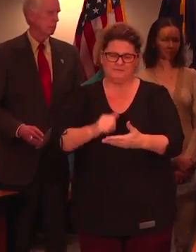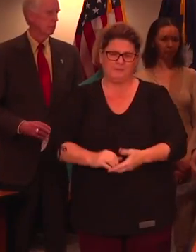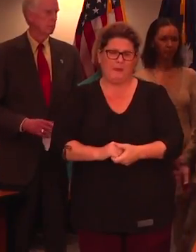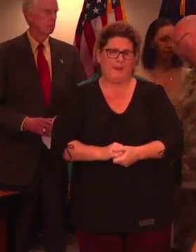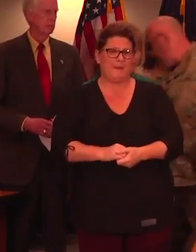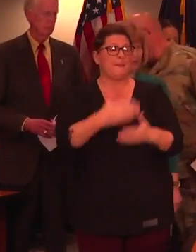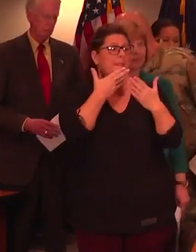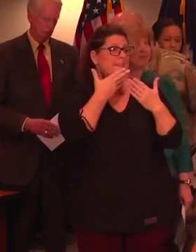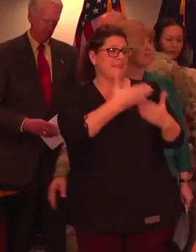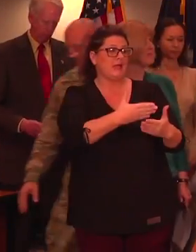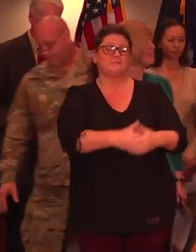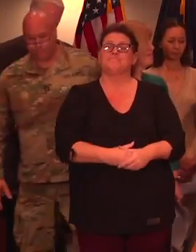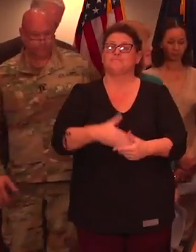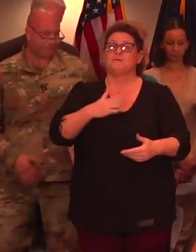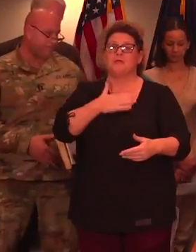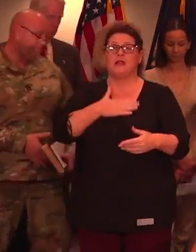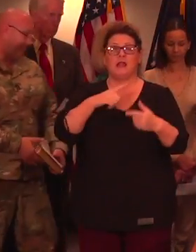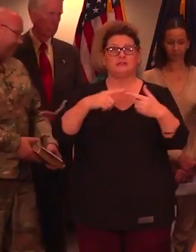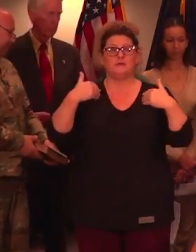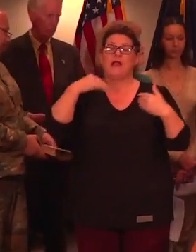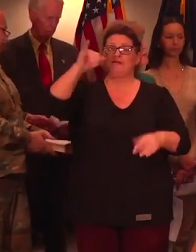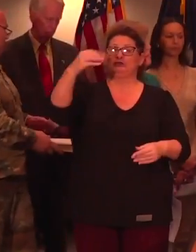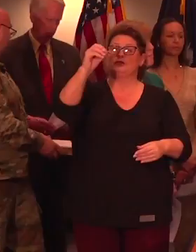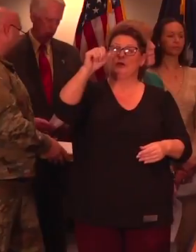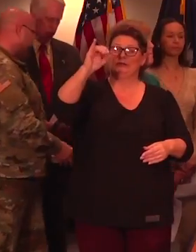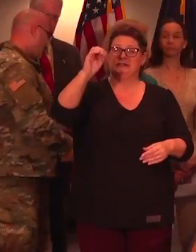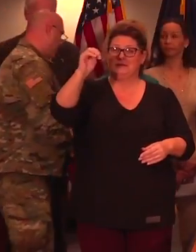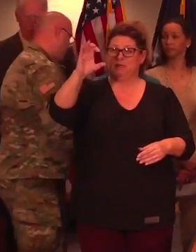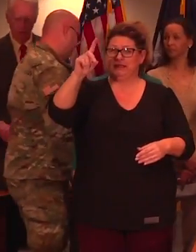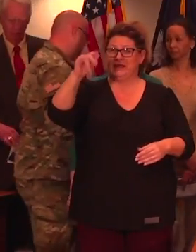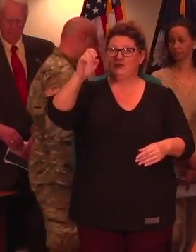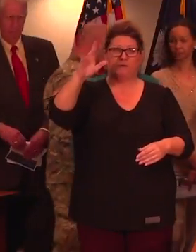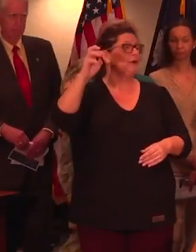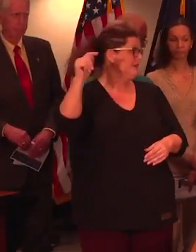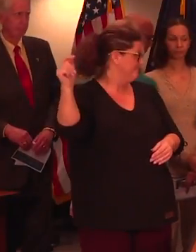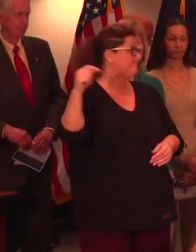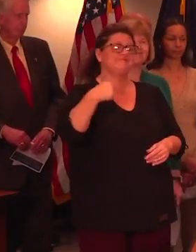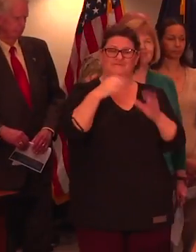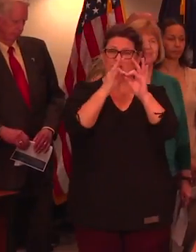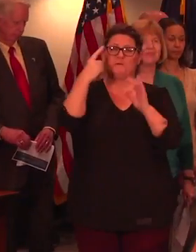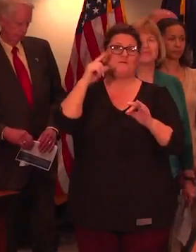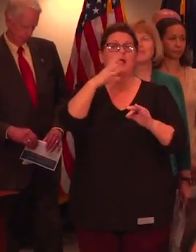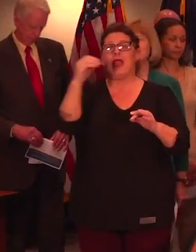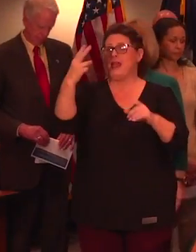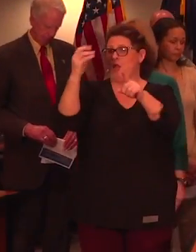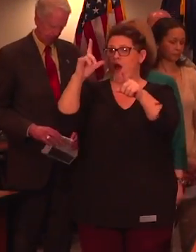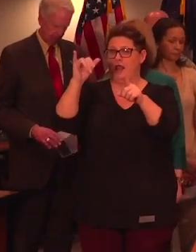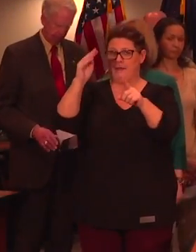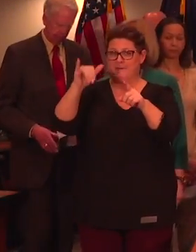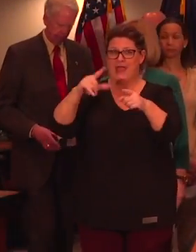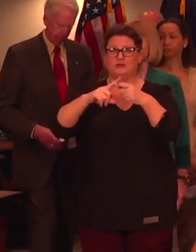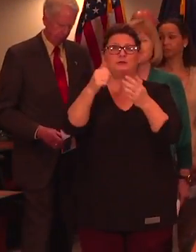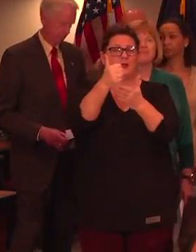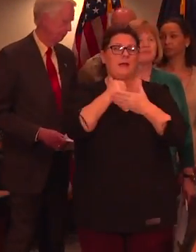Thank you, Chaplain. We're glad to have with us Josie McDaniel Burkett signing, and also Holly May to assist